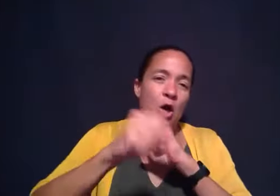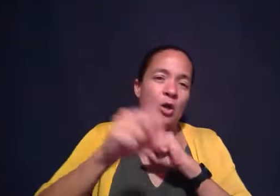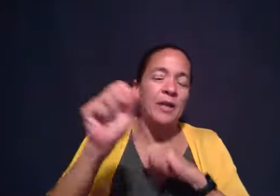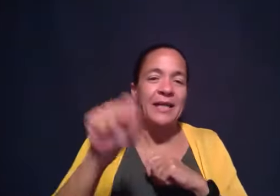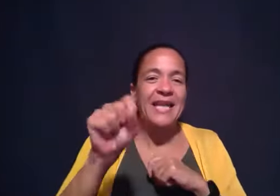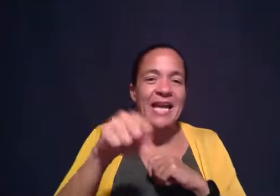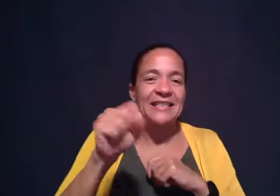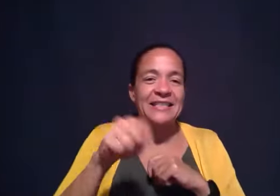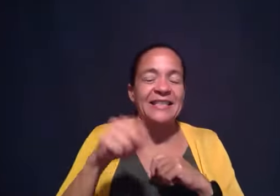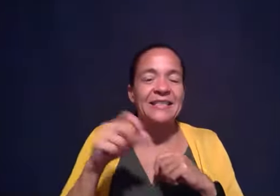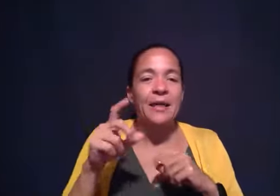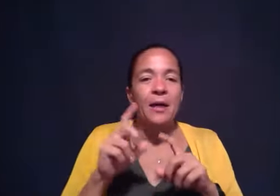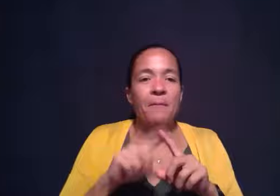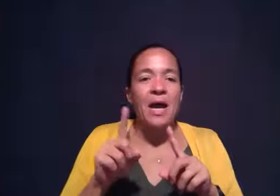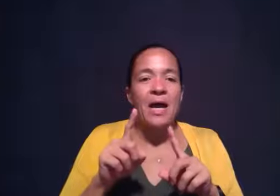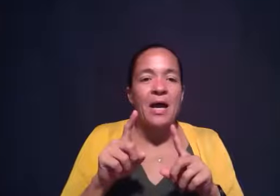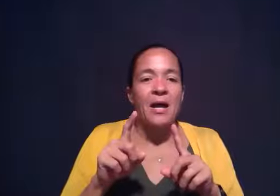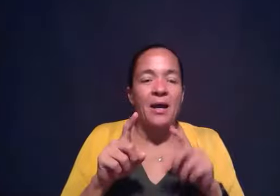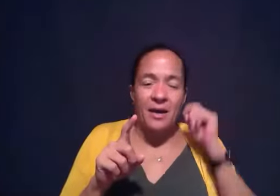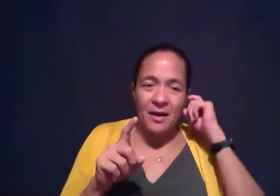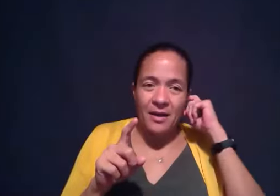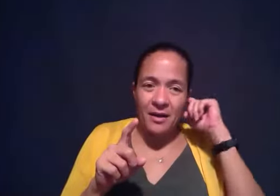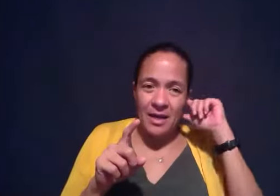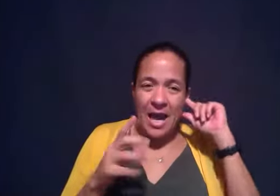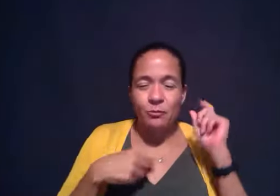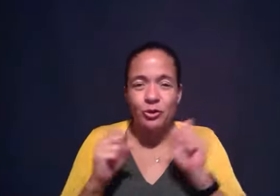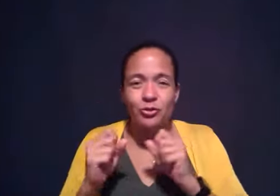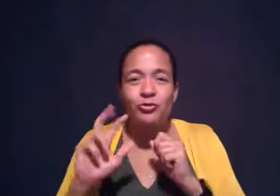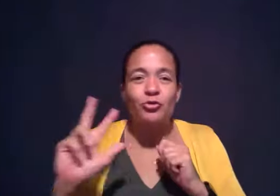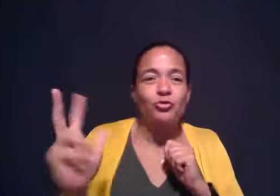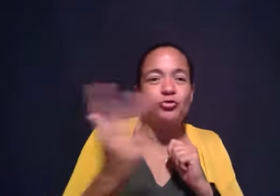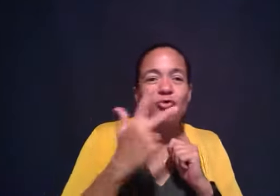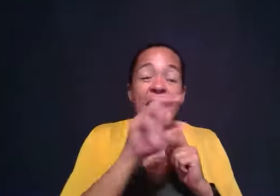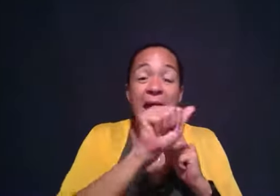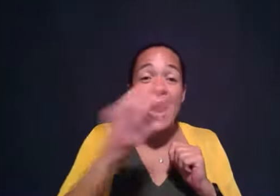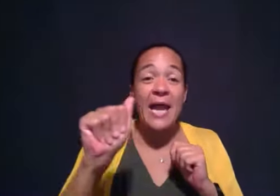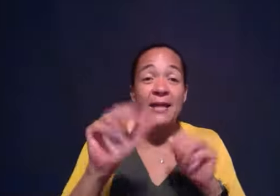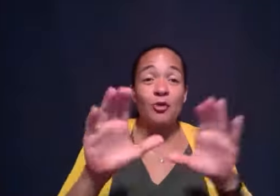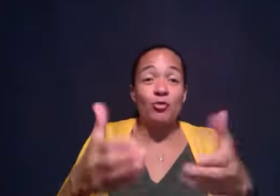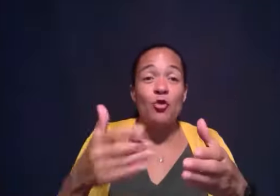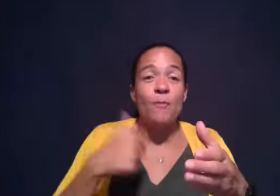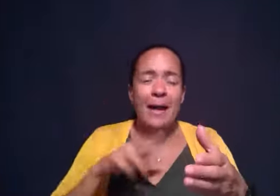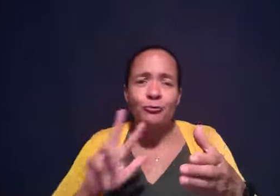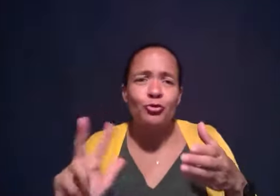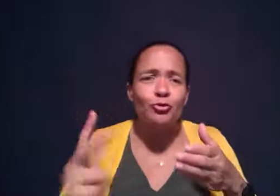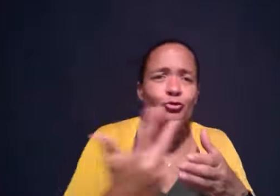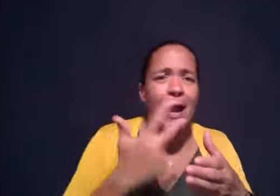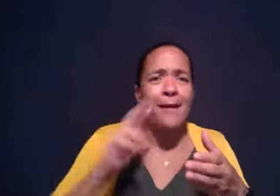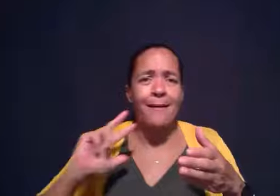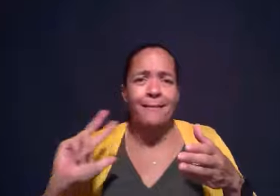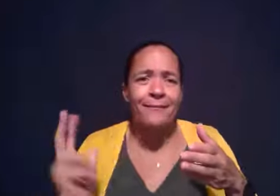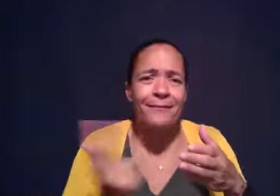AA group trying to make myself go in. And I didn't have the courage to walk inside. And I don't know why. I don't know what I thought you were going to